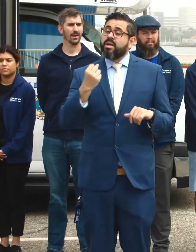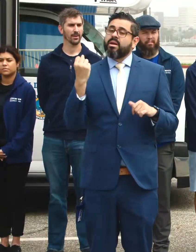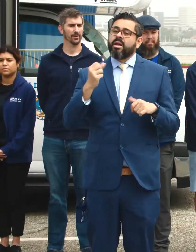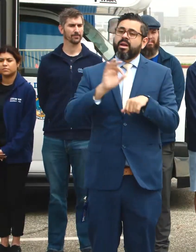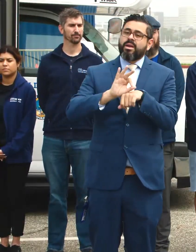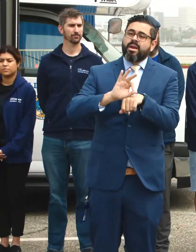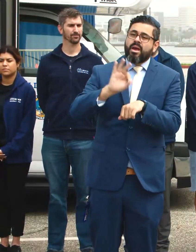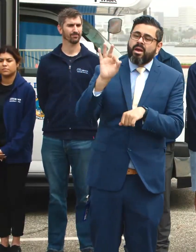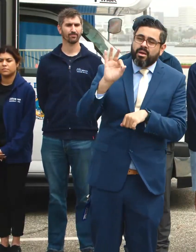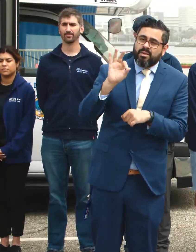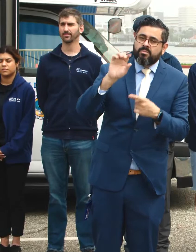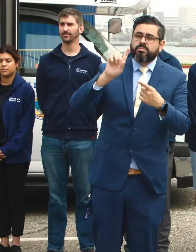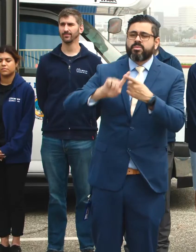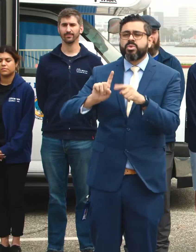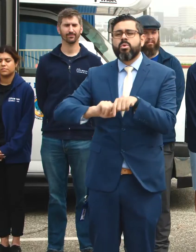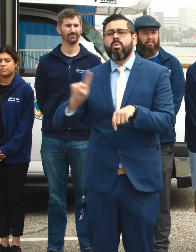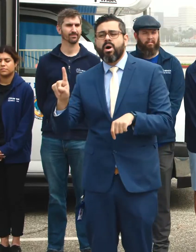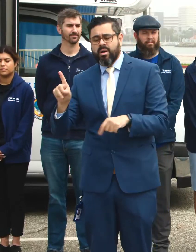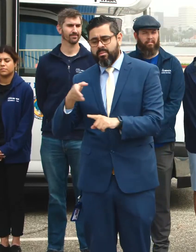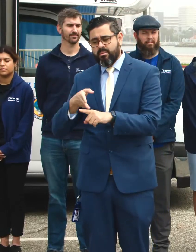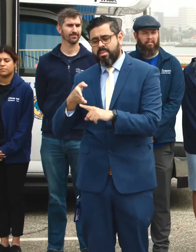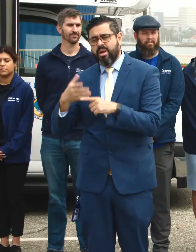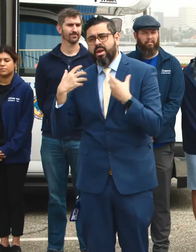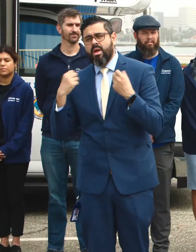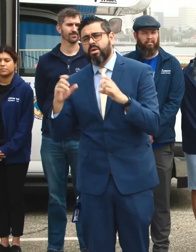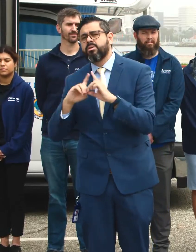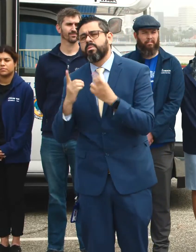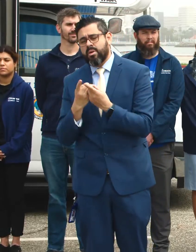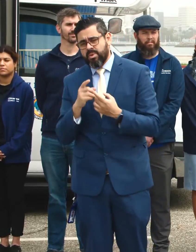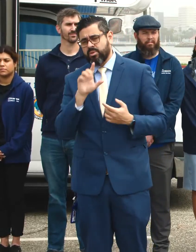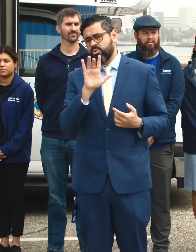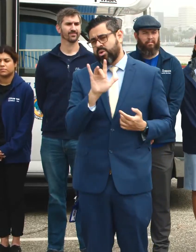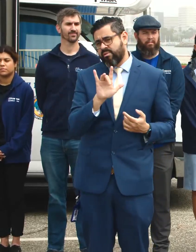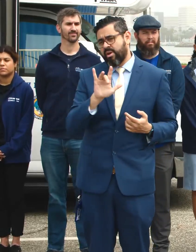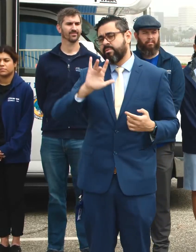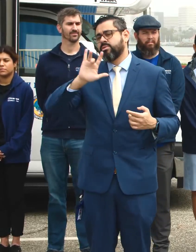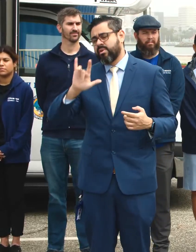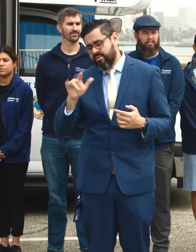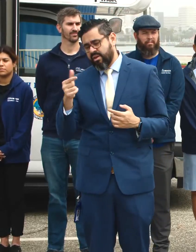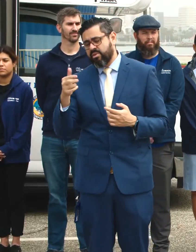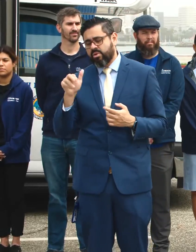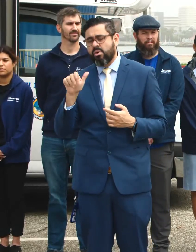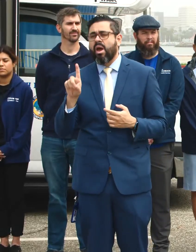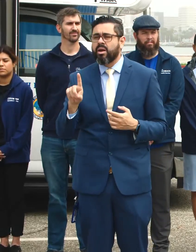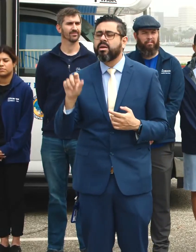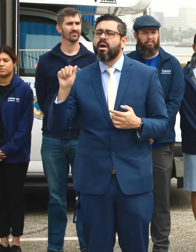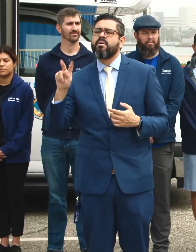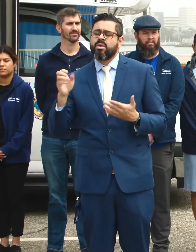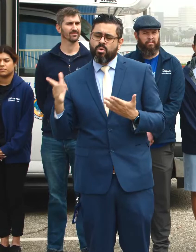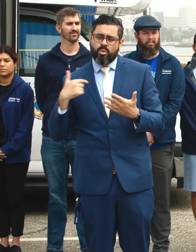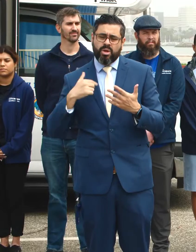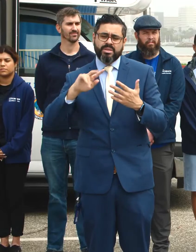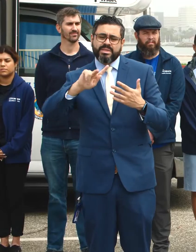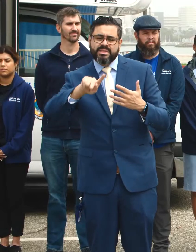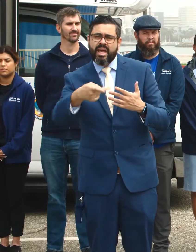9 a.m. to 1 p.m. at our main health department building at 2525 Grand Ave, we are hosting our second donation drive to collect